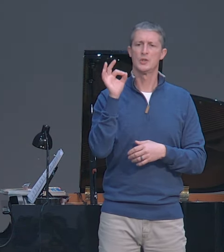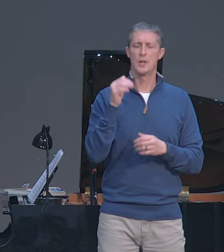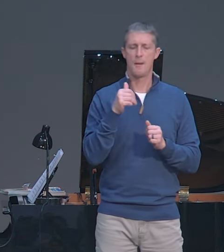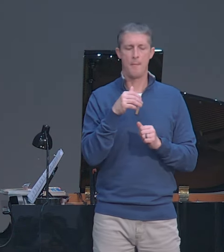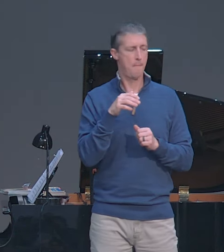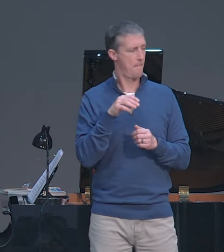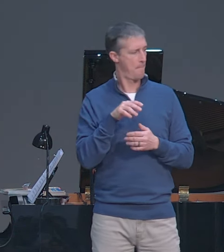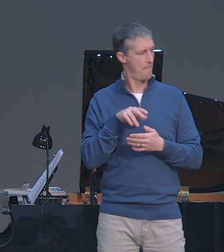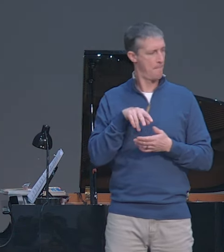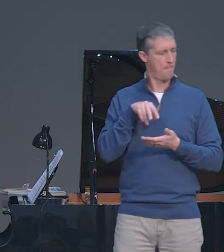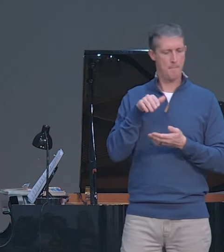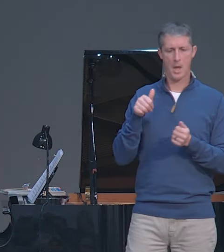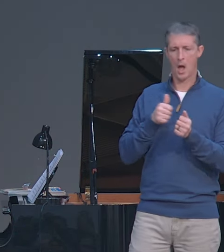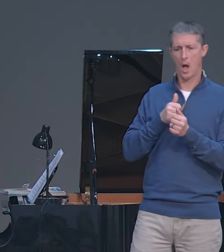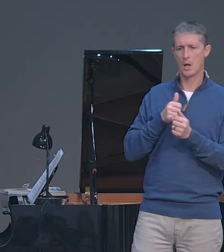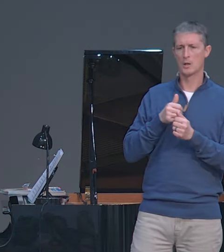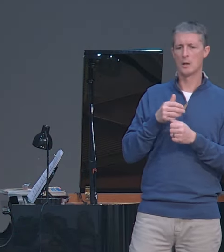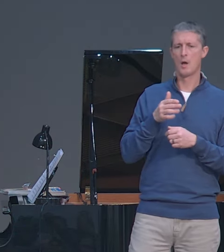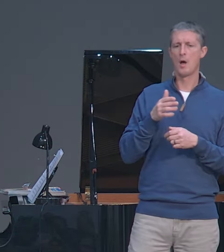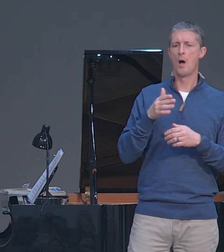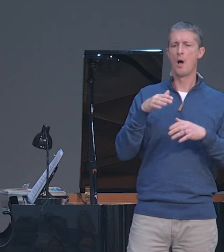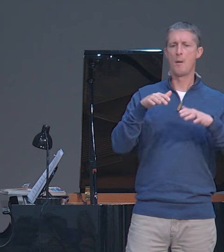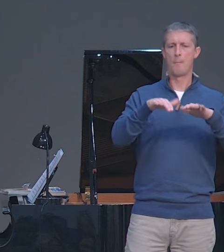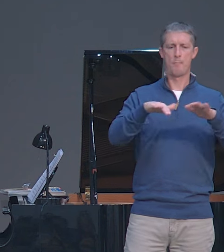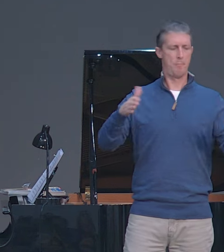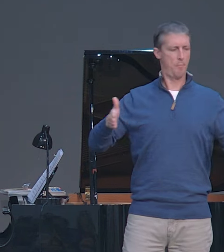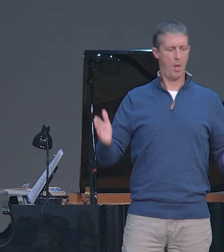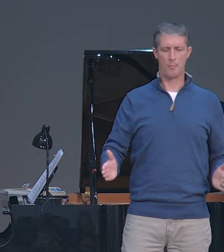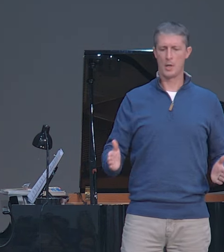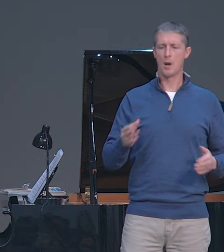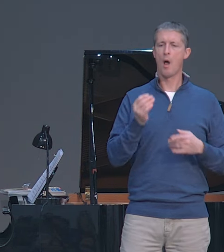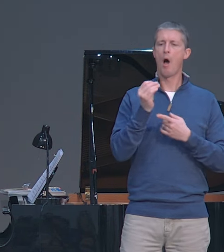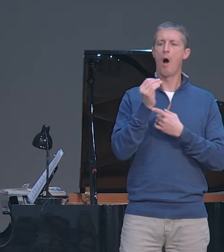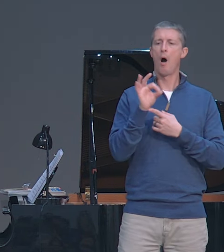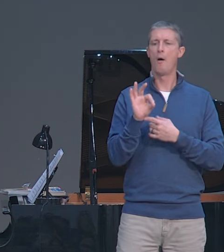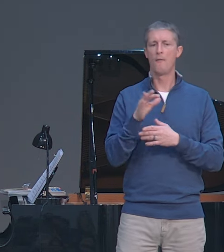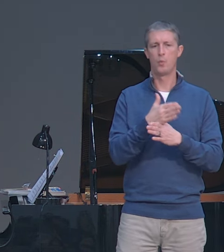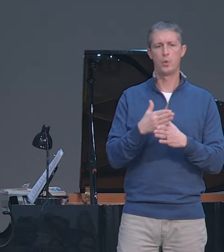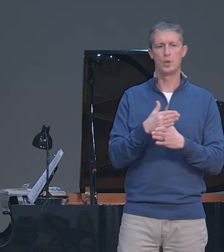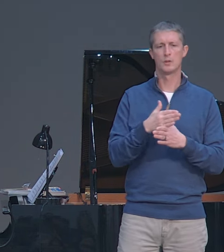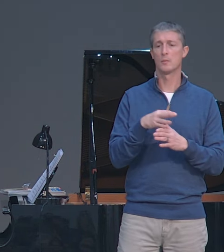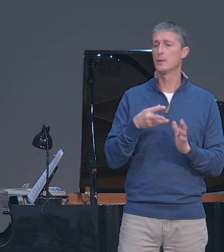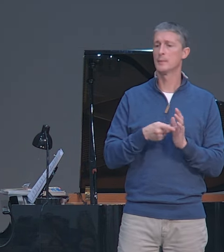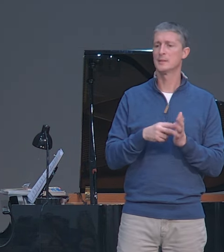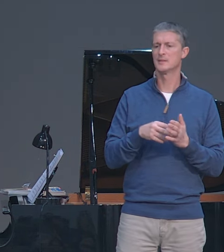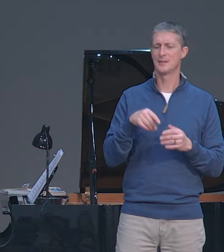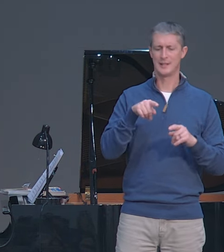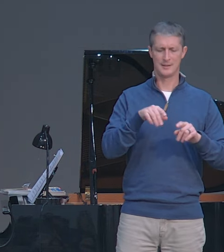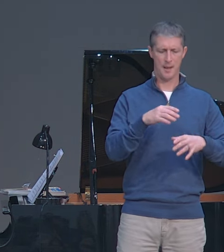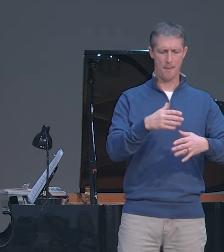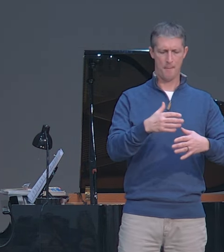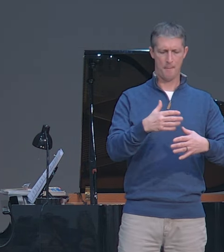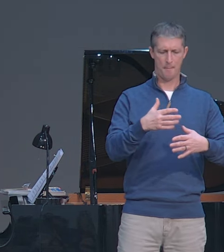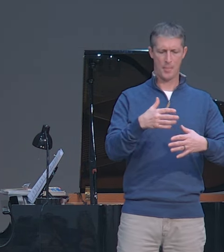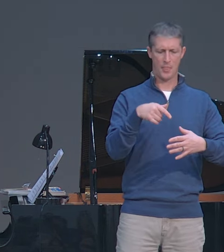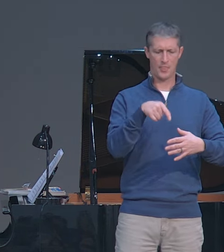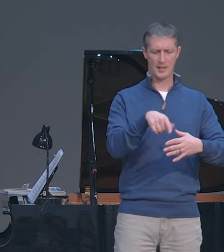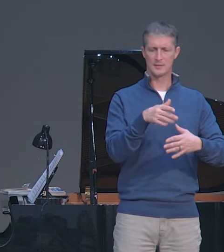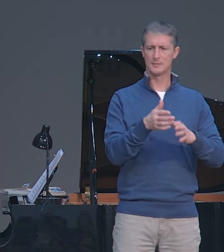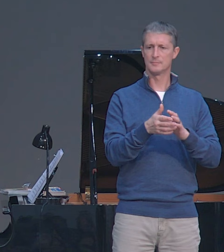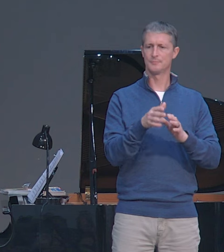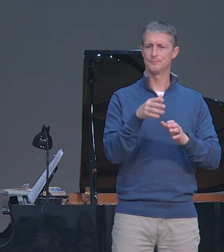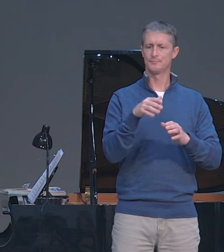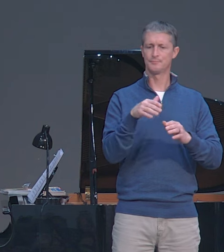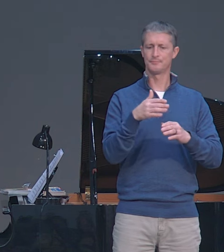wood, what that would tell you is that the pulpit is wood. So the pulpit and the wood are part of the